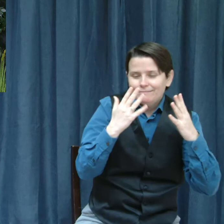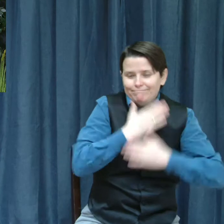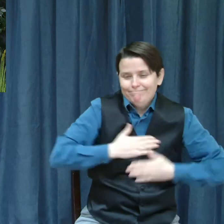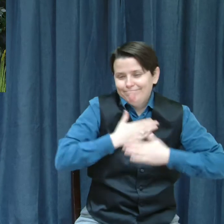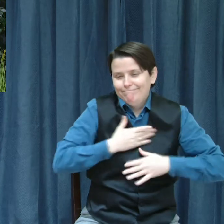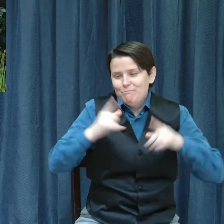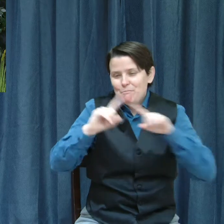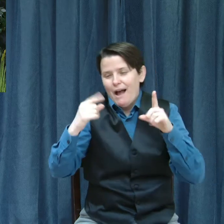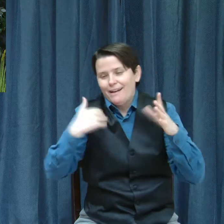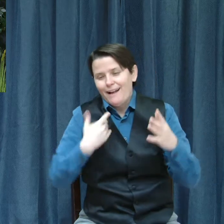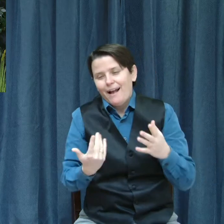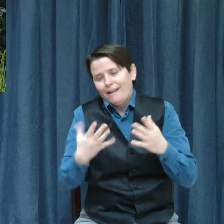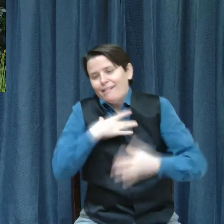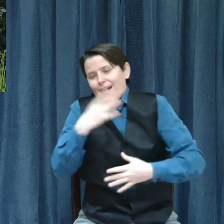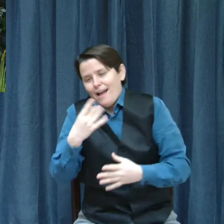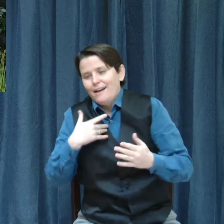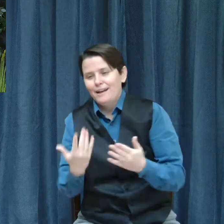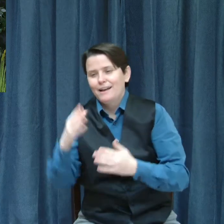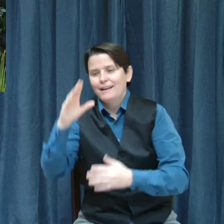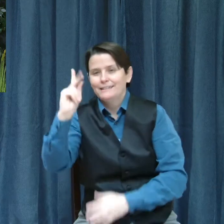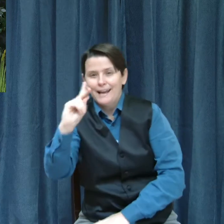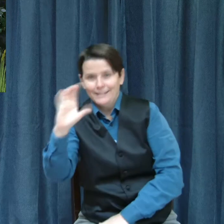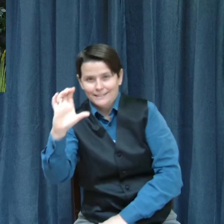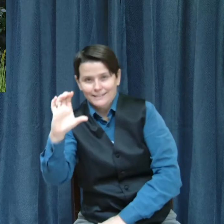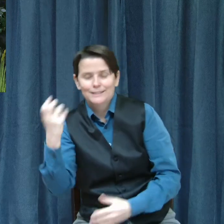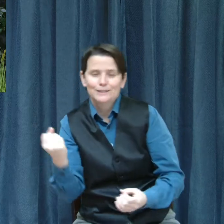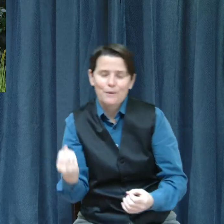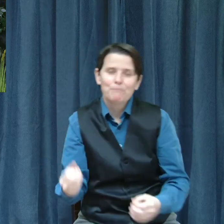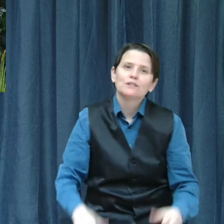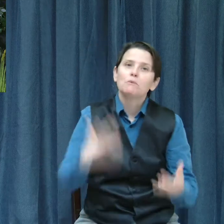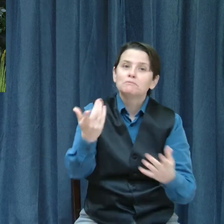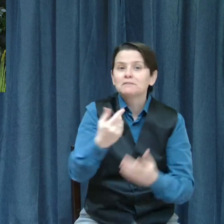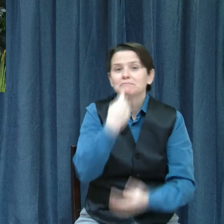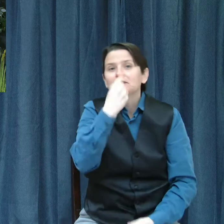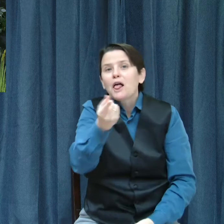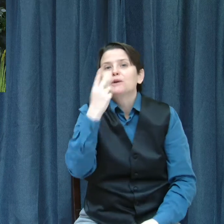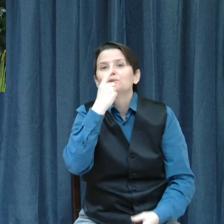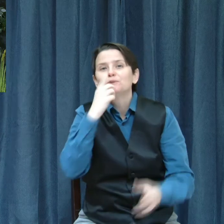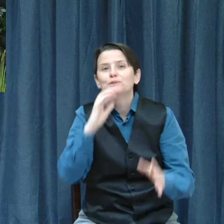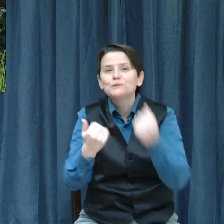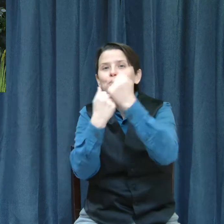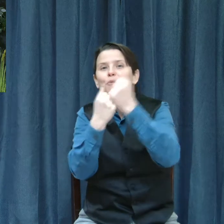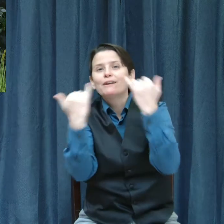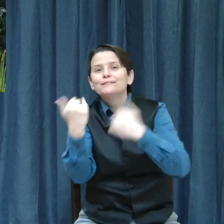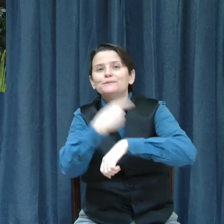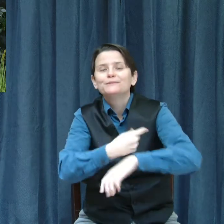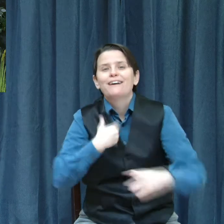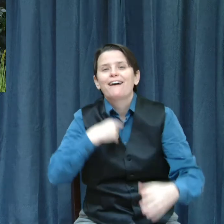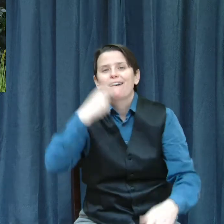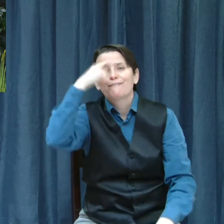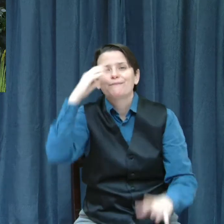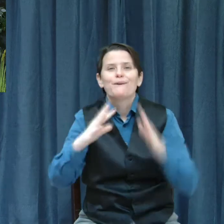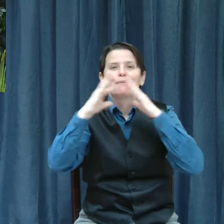rooting for today? And we'll get some little fun going around in there. And if you are here for the very first time,